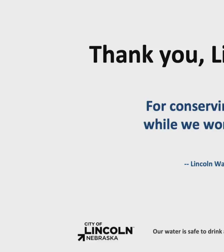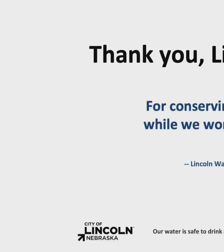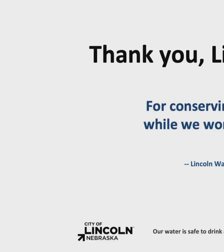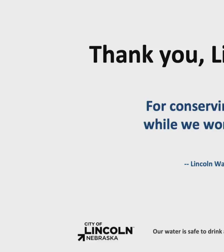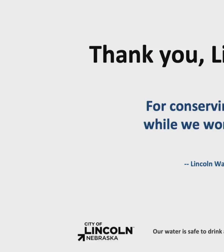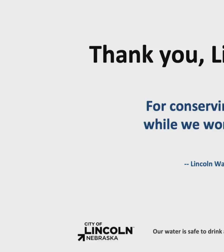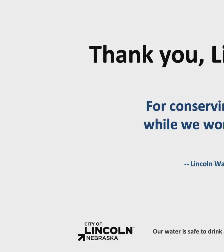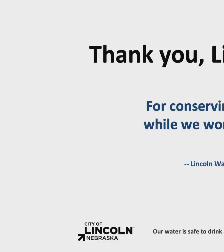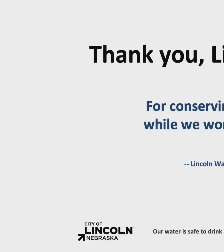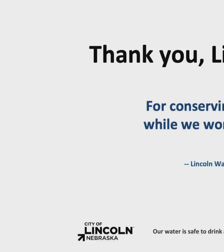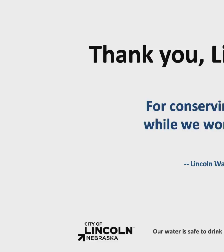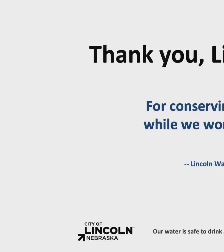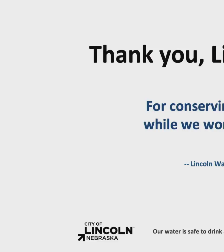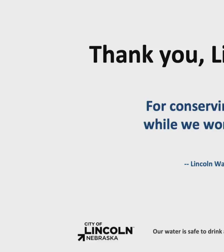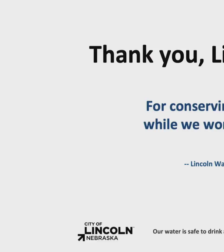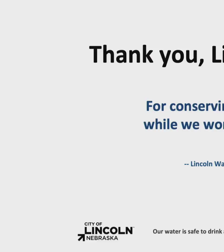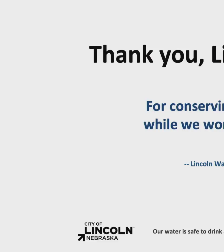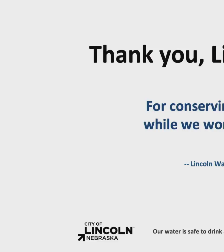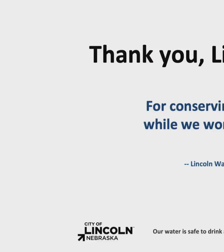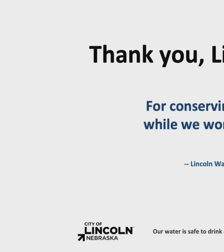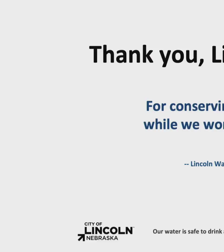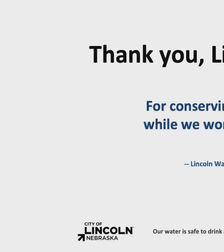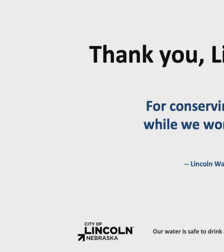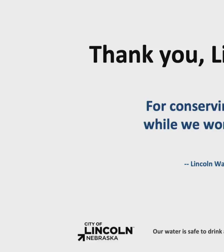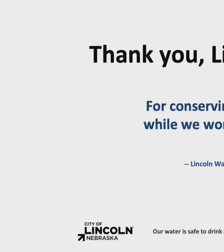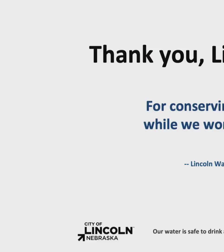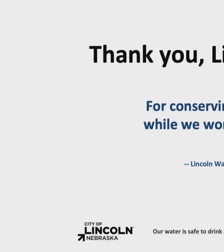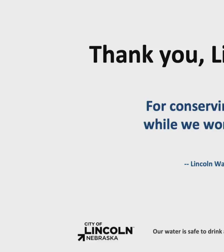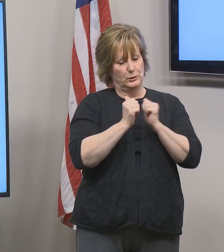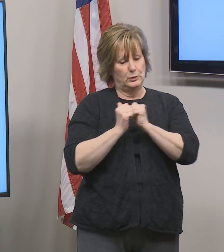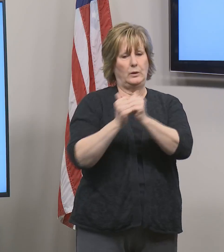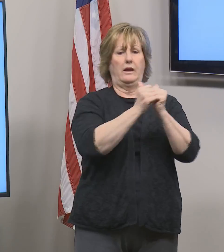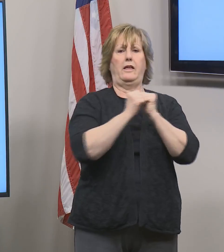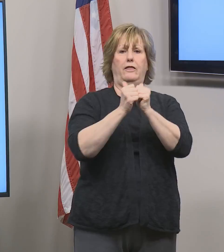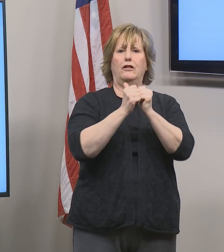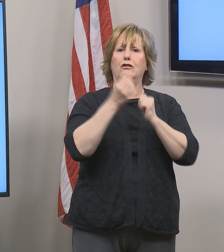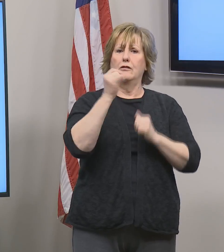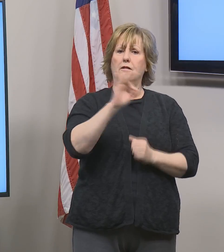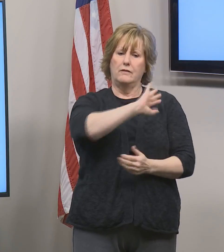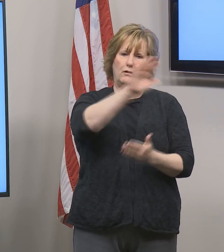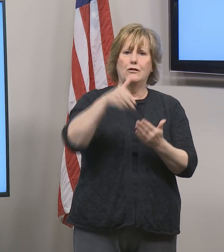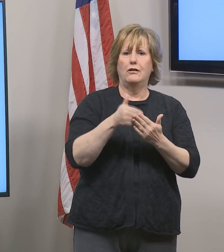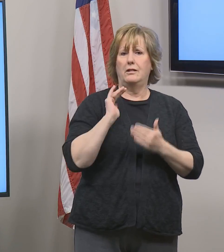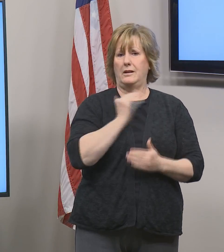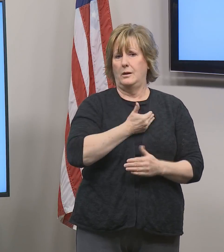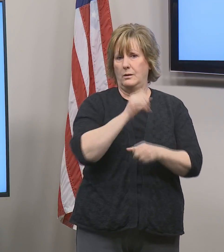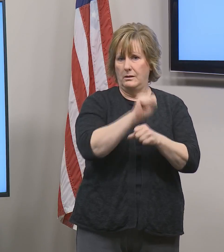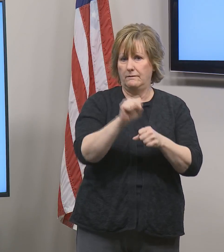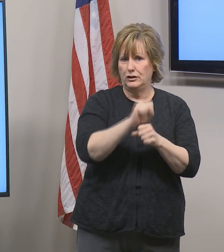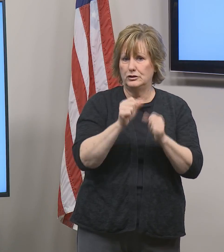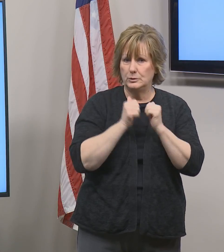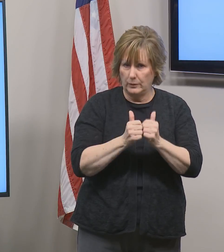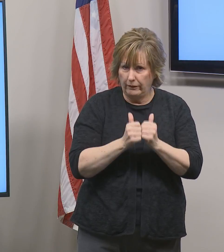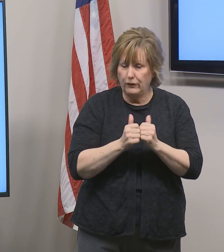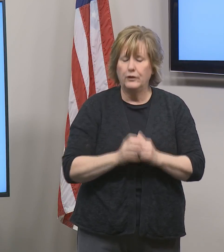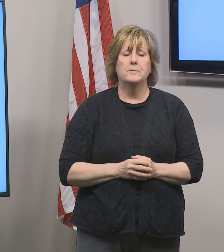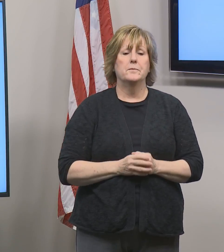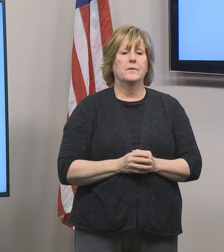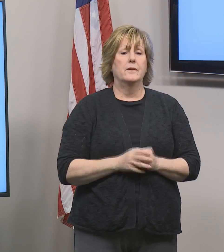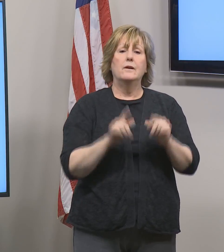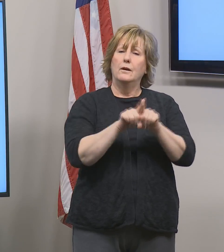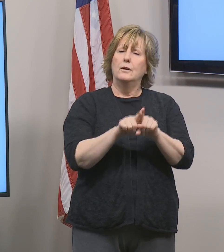accomplished what we did, and we really appreciate the togetherness of that effort. But we also want